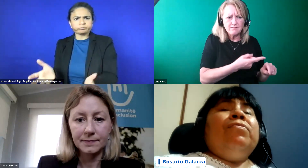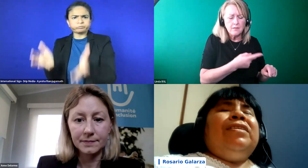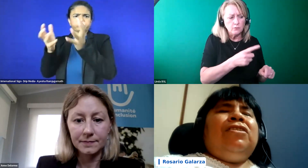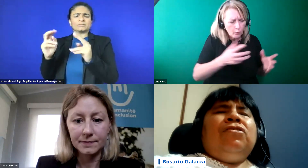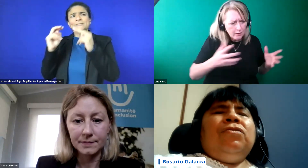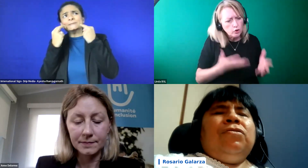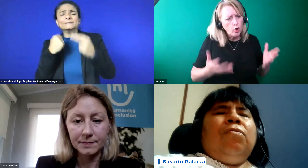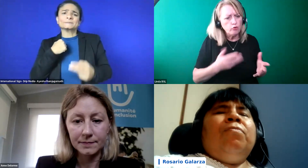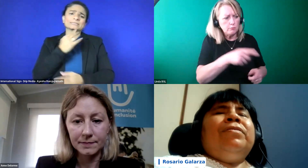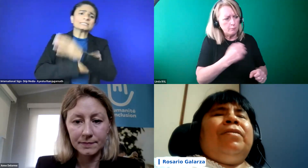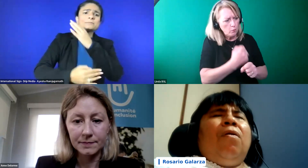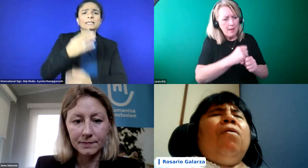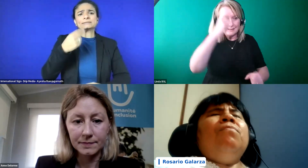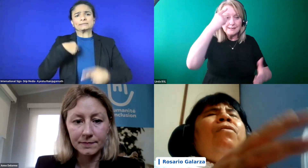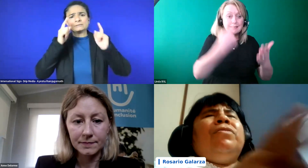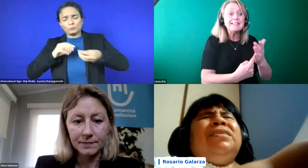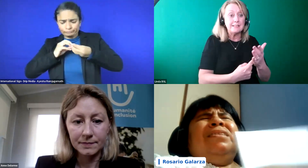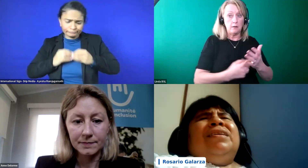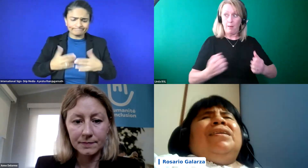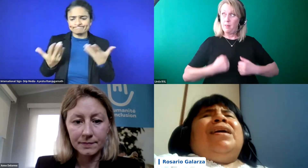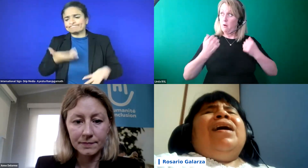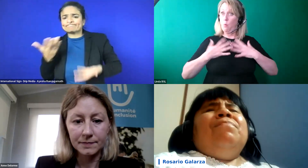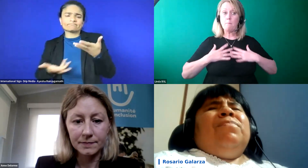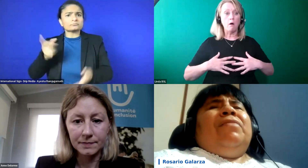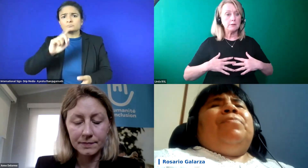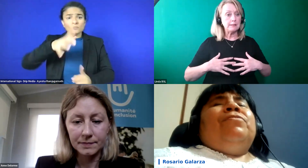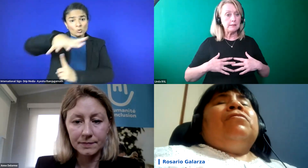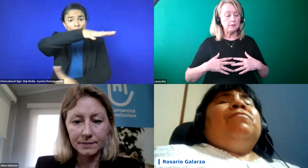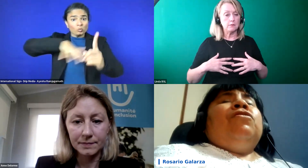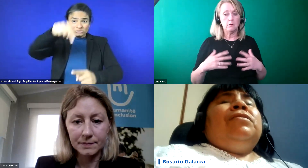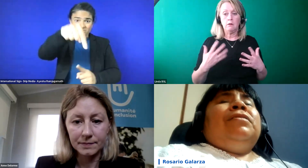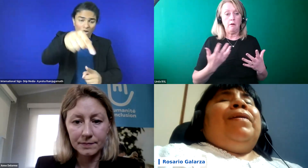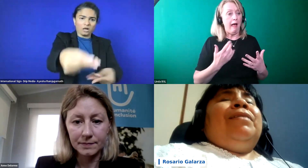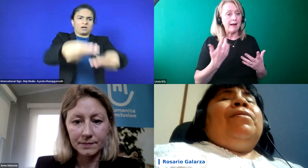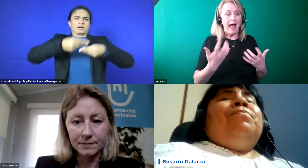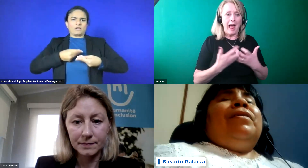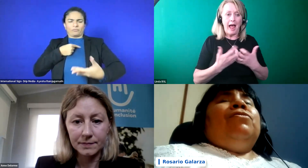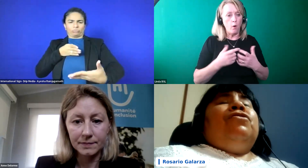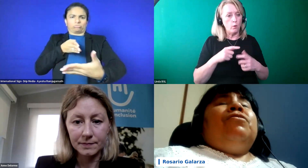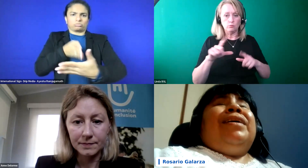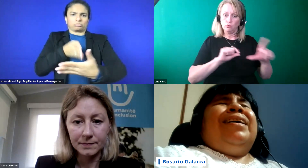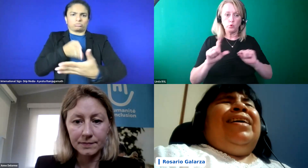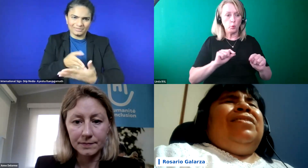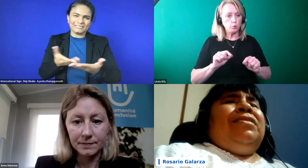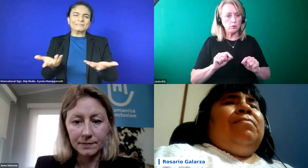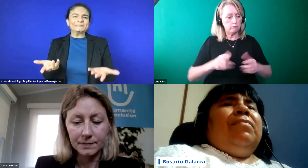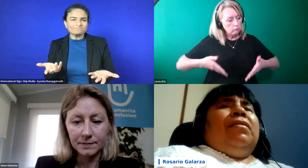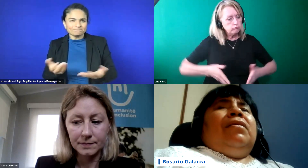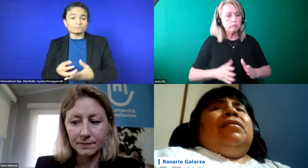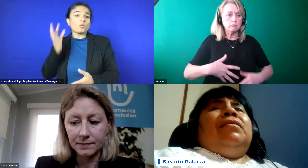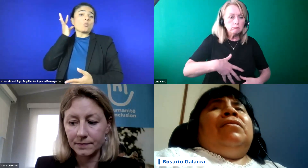their own decisions over their own bodies and reproductive choices by developing autonomy and